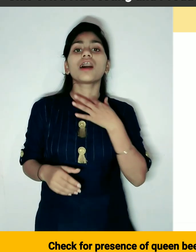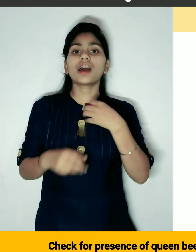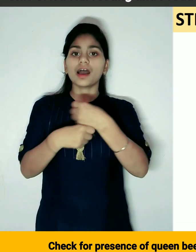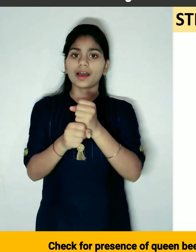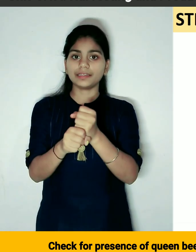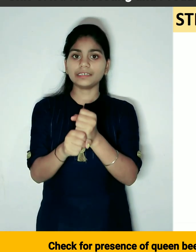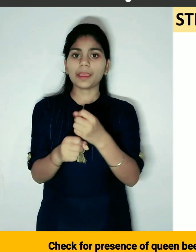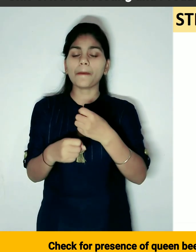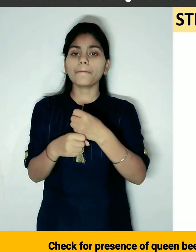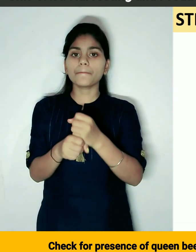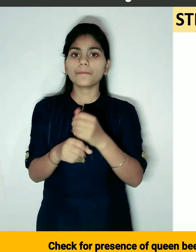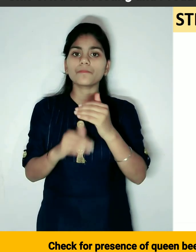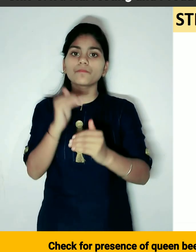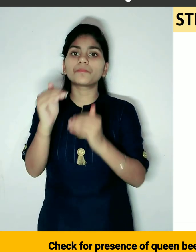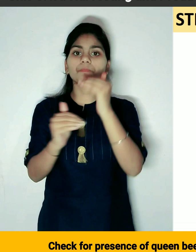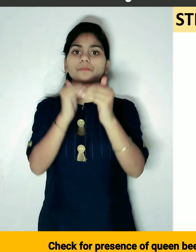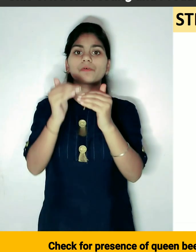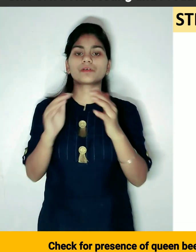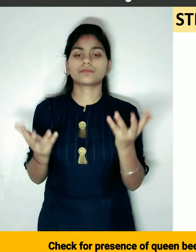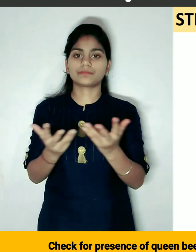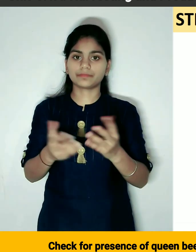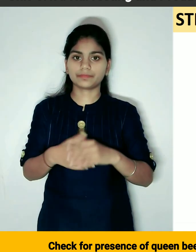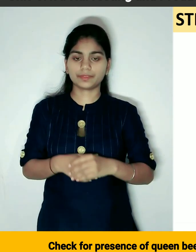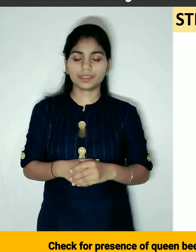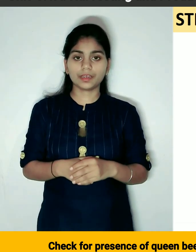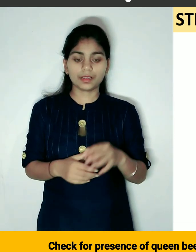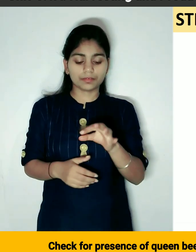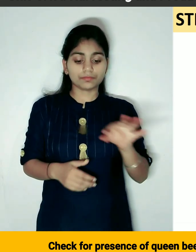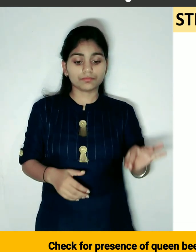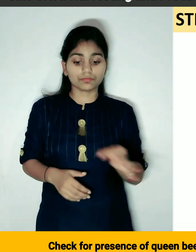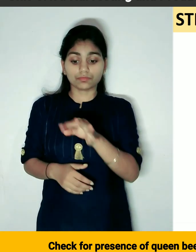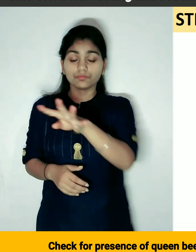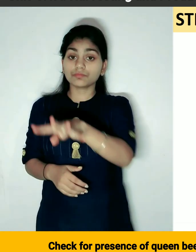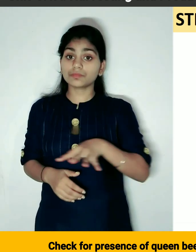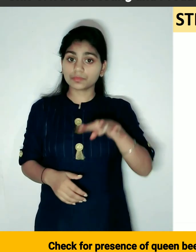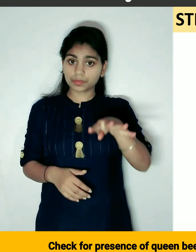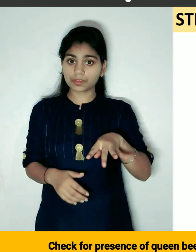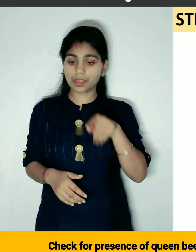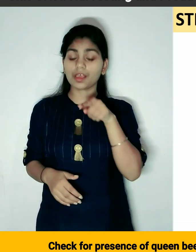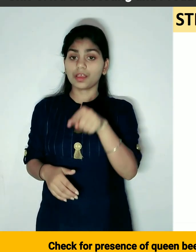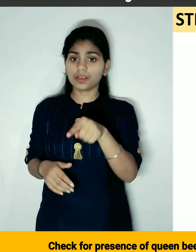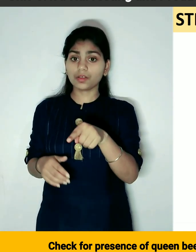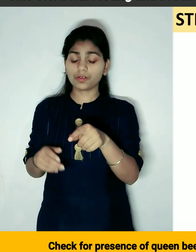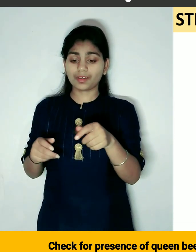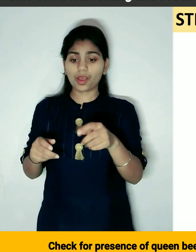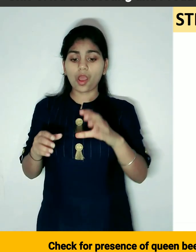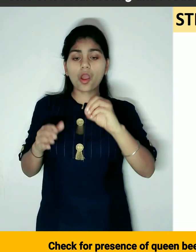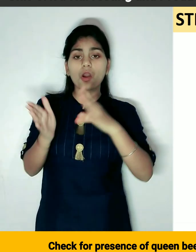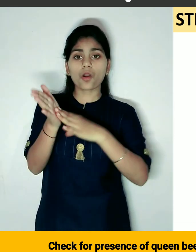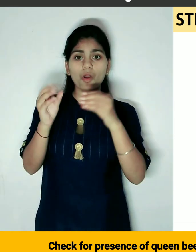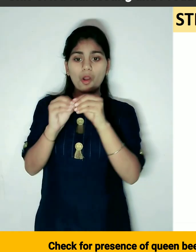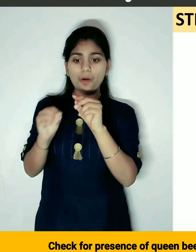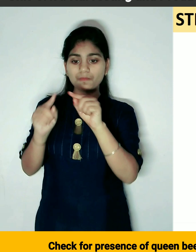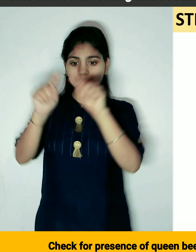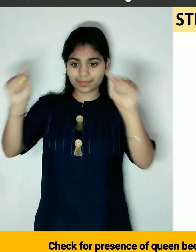Check for presence of queen bee before dislodging bees of the combs.